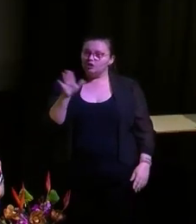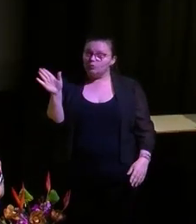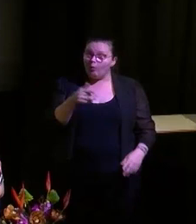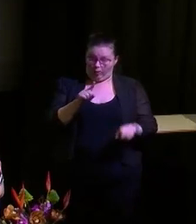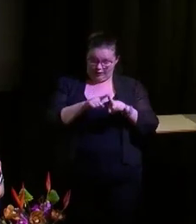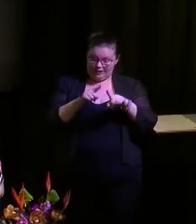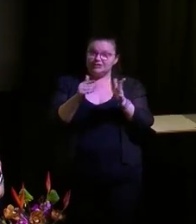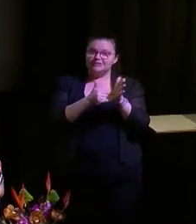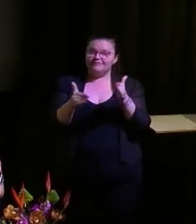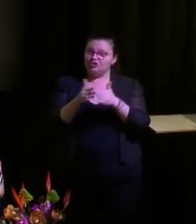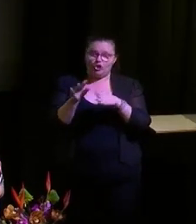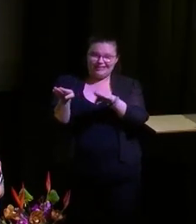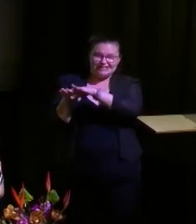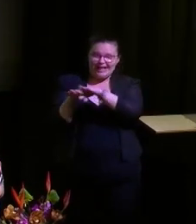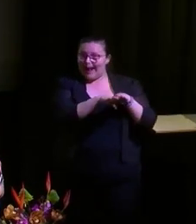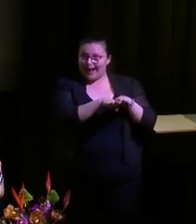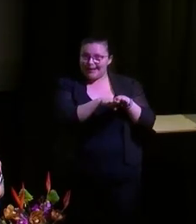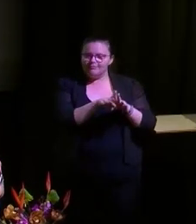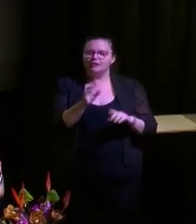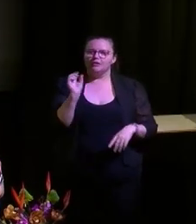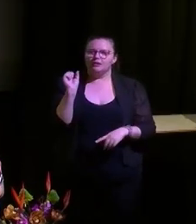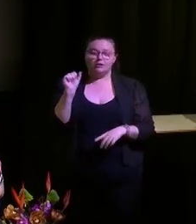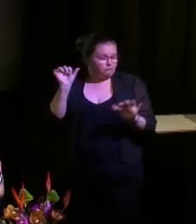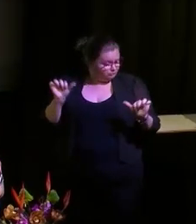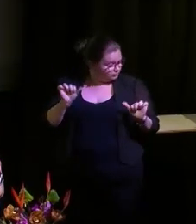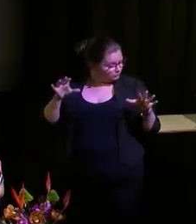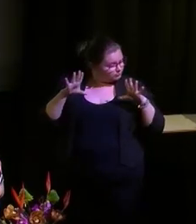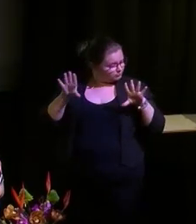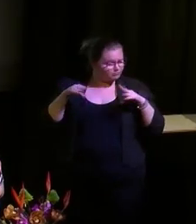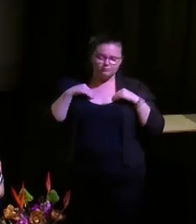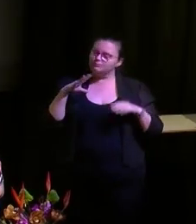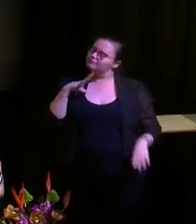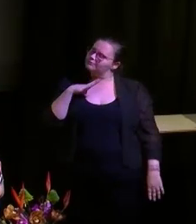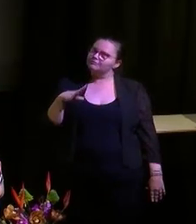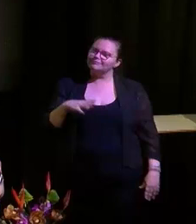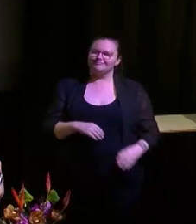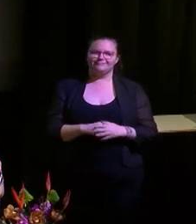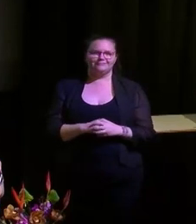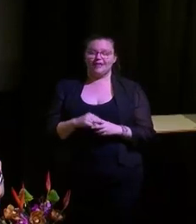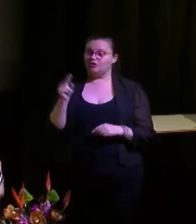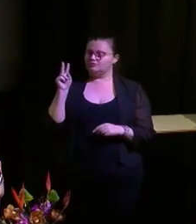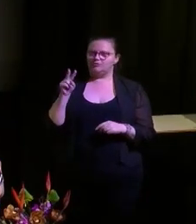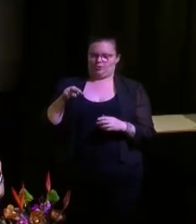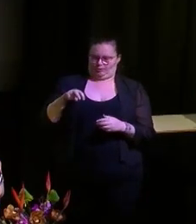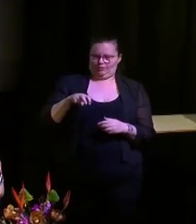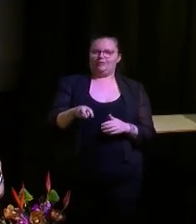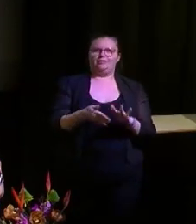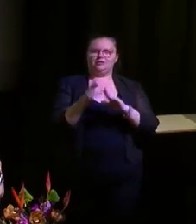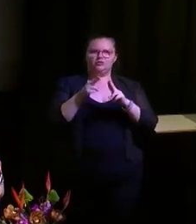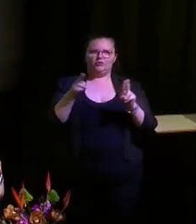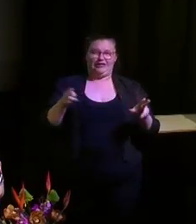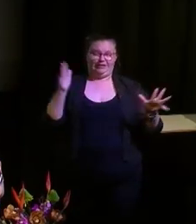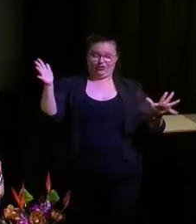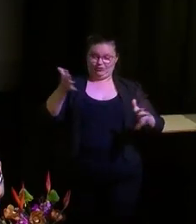different sizes. They're all not the same size. And she goes, that's okay. I'll do it. So you walk into a house and you get overwhelmed with the